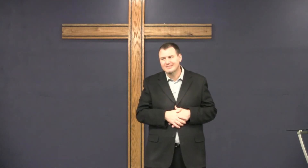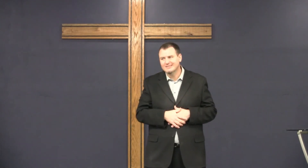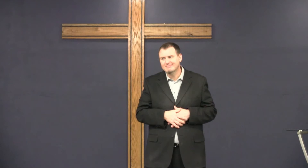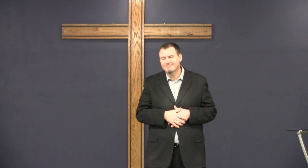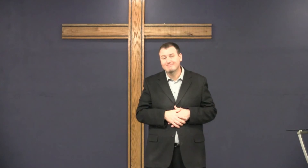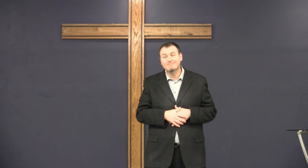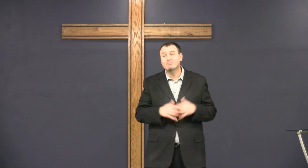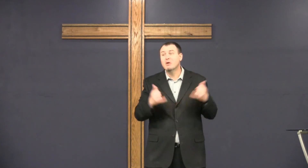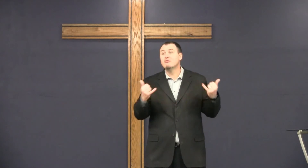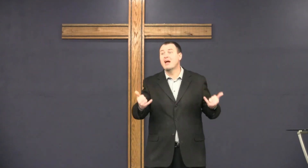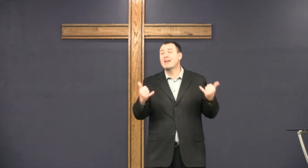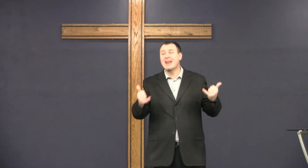reign.